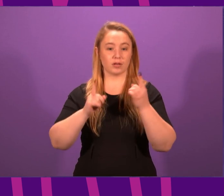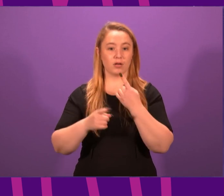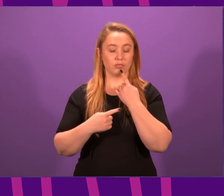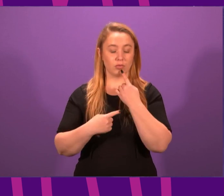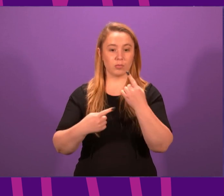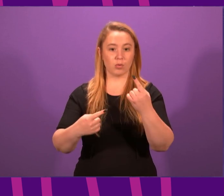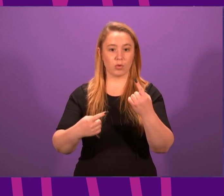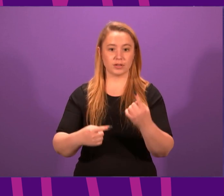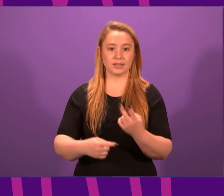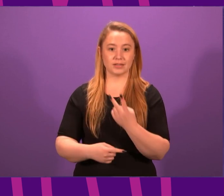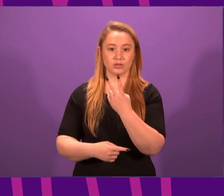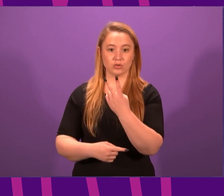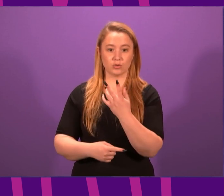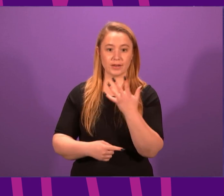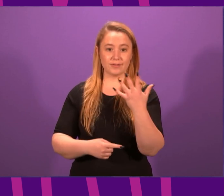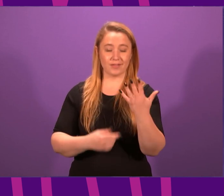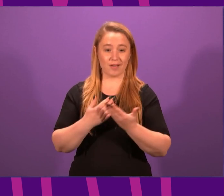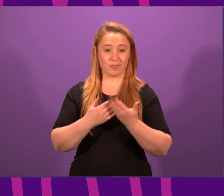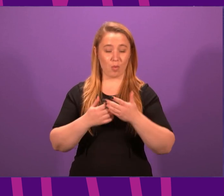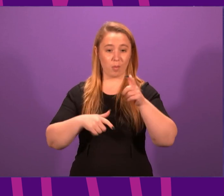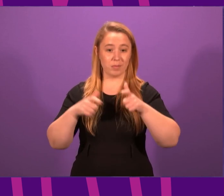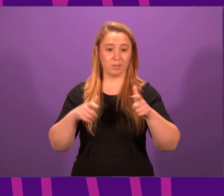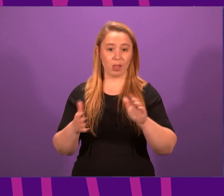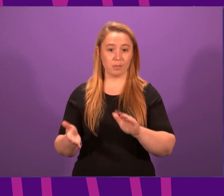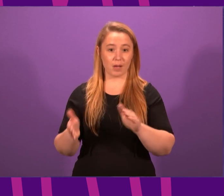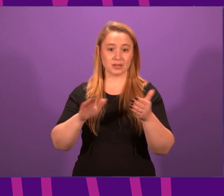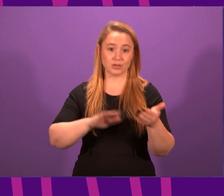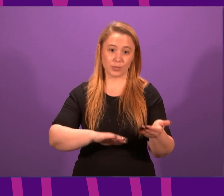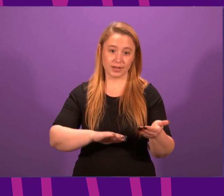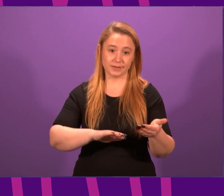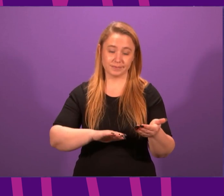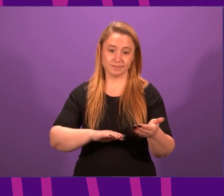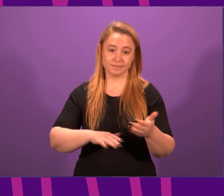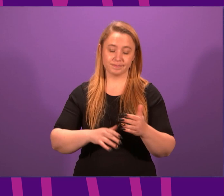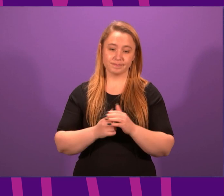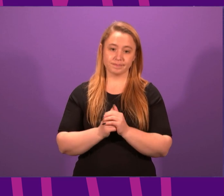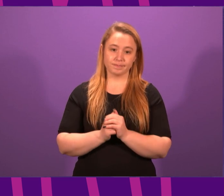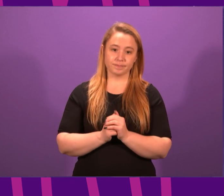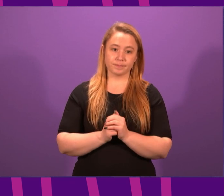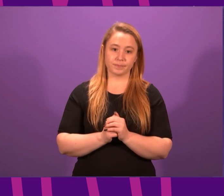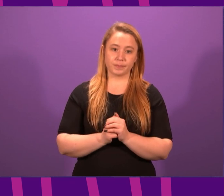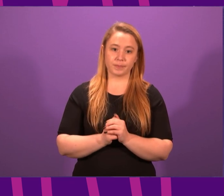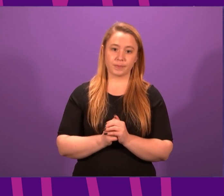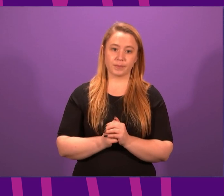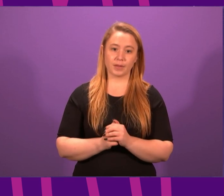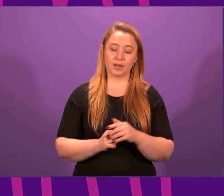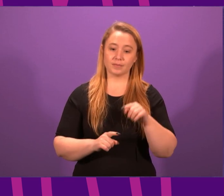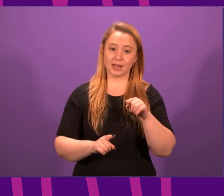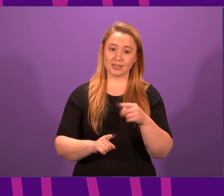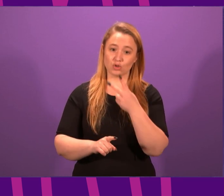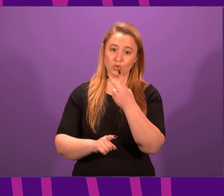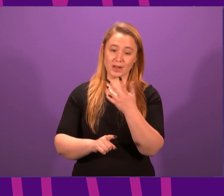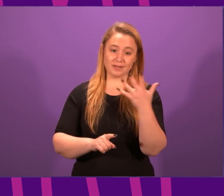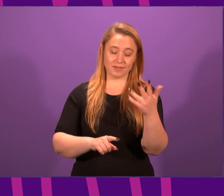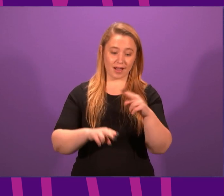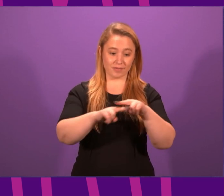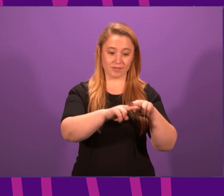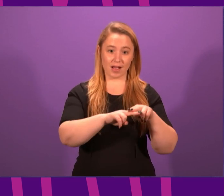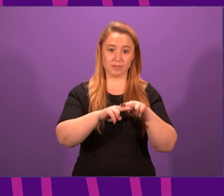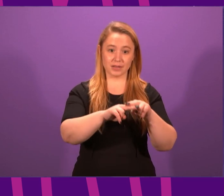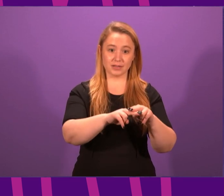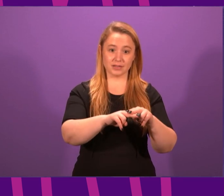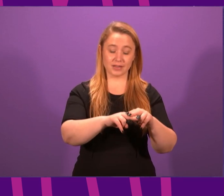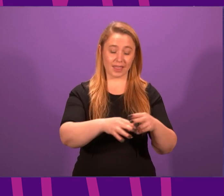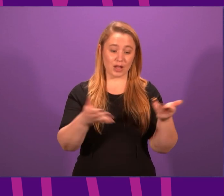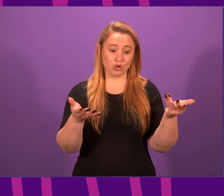seen the loss of 25 more lives of our fellow citizens to this virus. That's 25 families who today